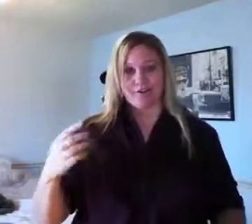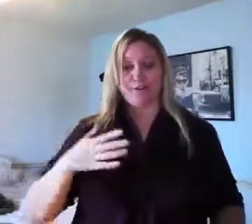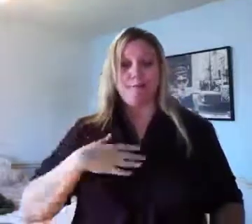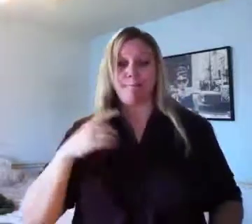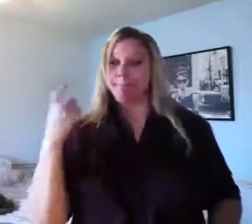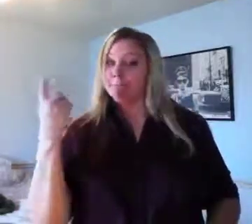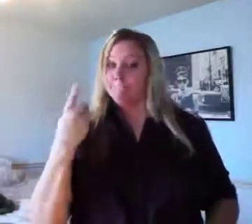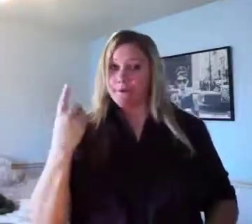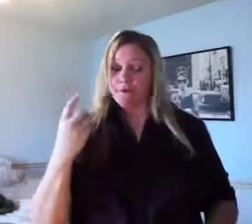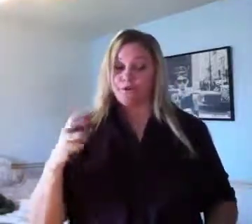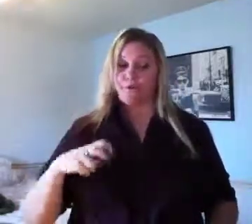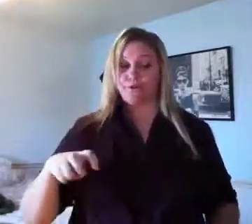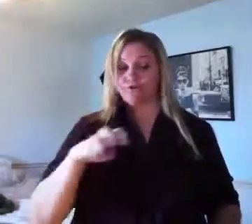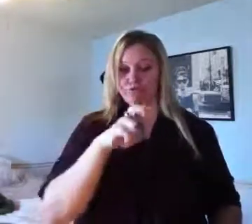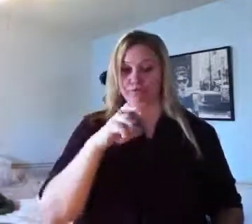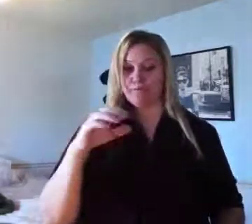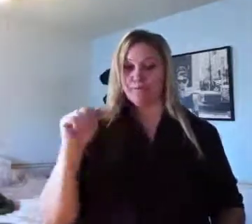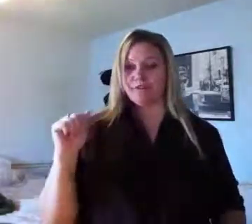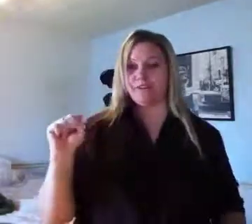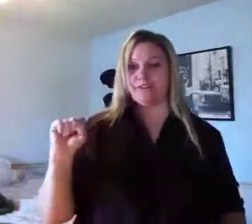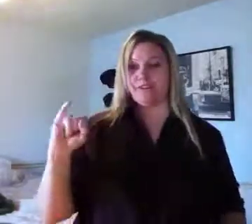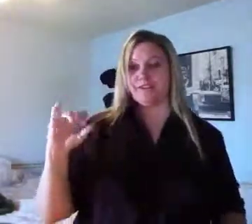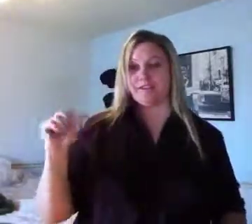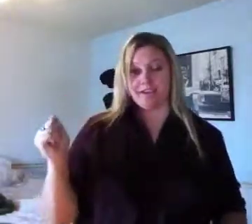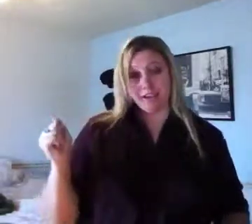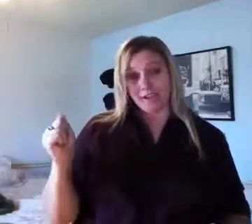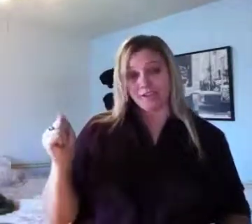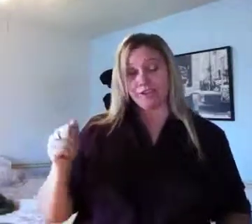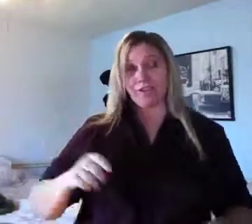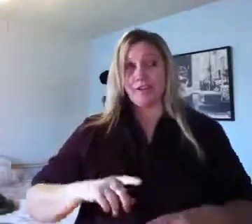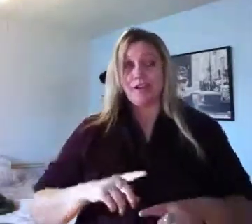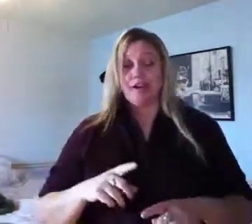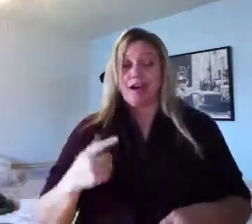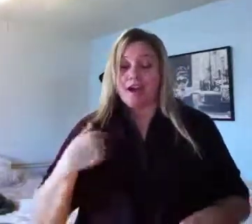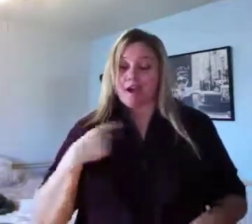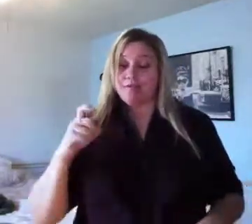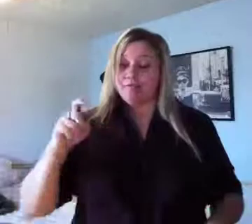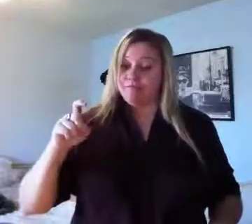to go this winter again, so I have some reservations, but we'll be brave.